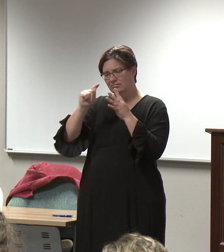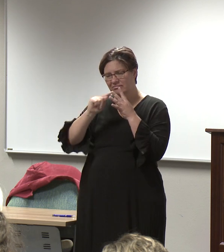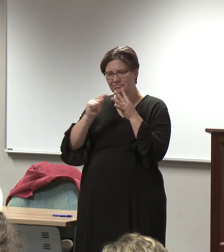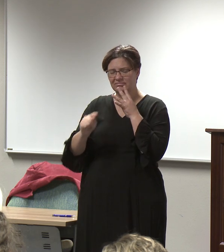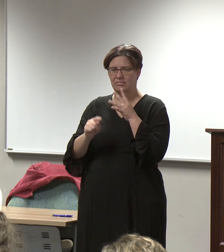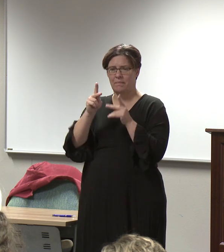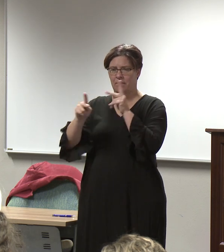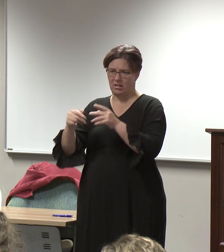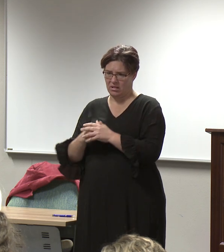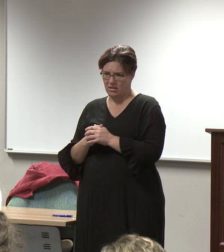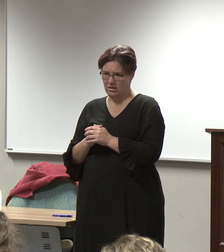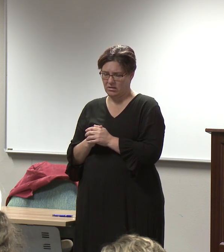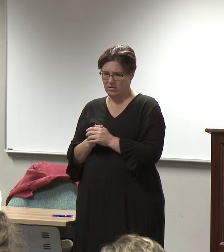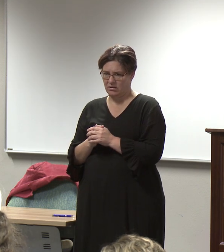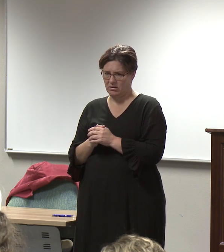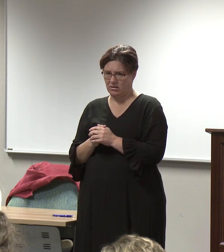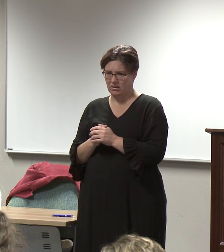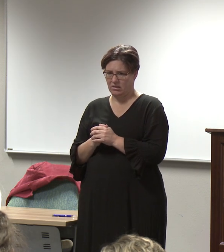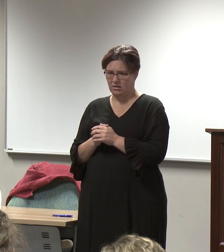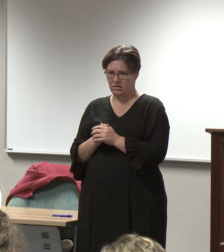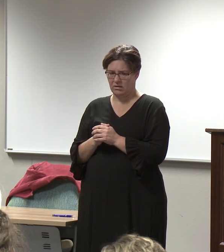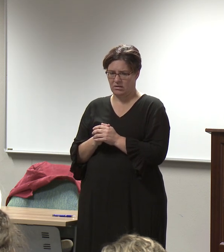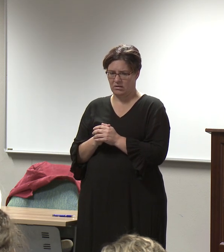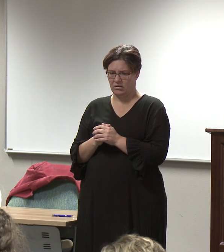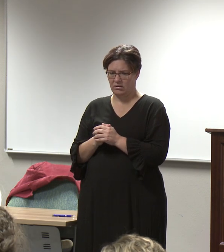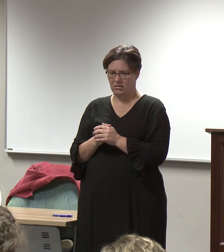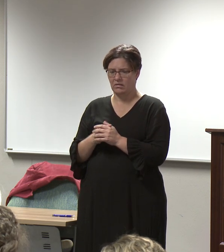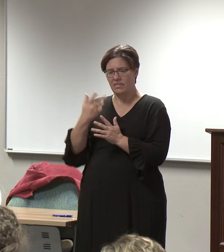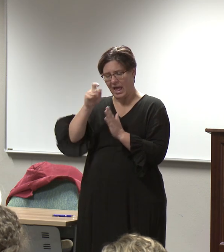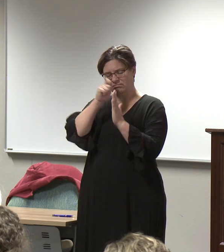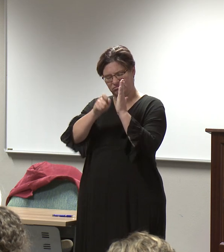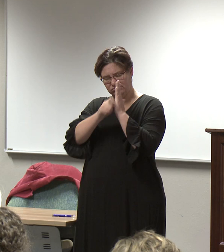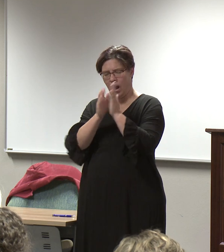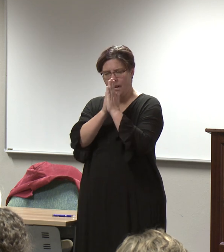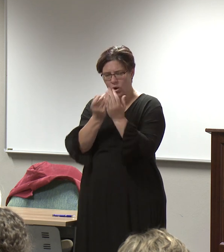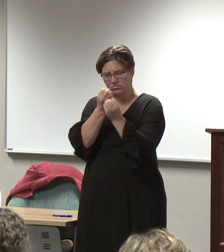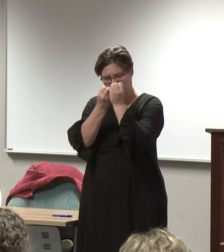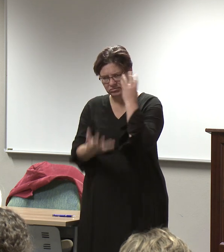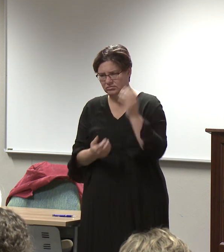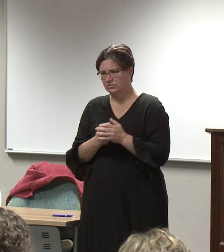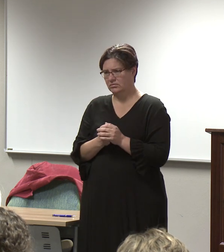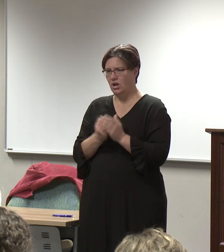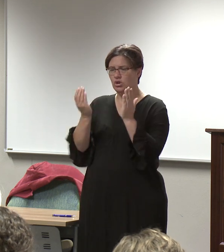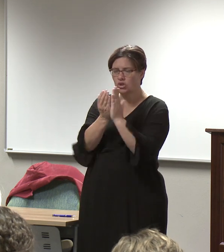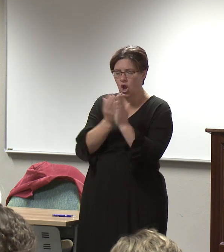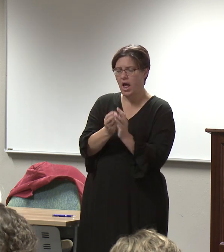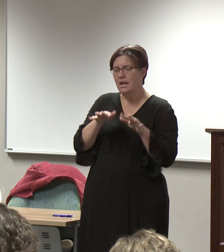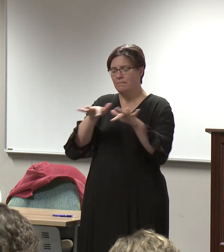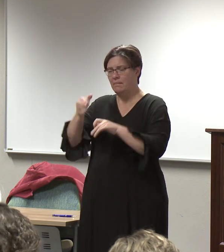friend Issa Shivzi and so many others have written extensively on that, the scholar and the public